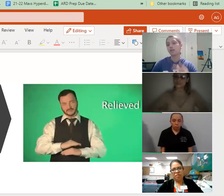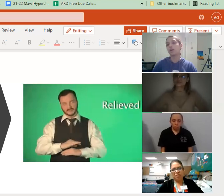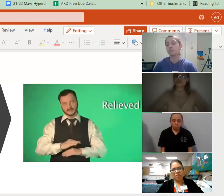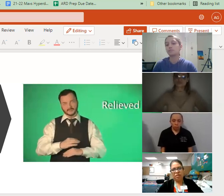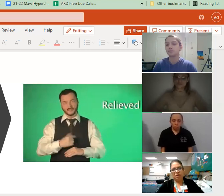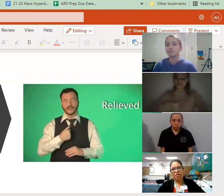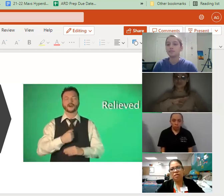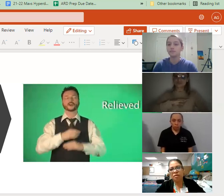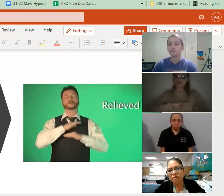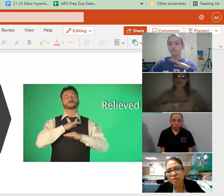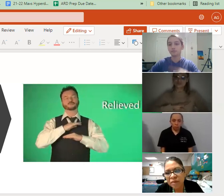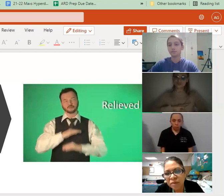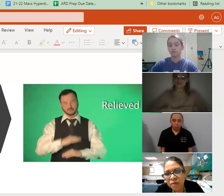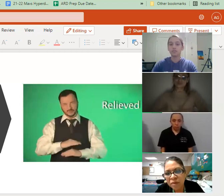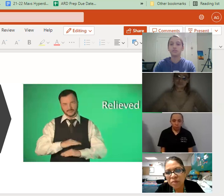Okay.